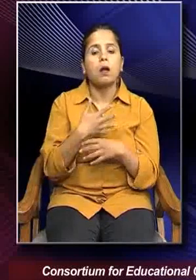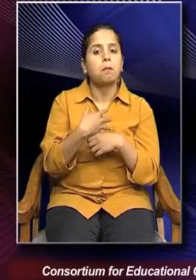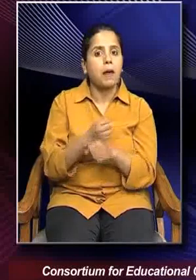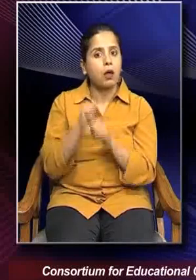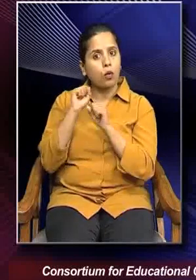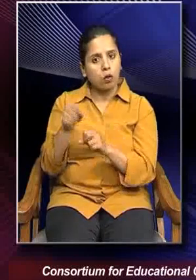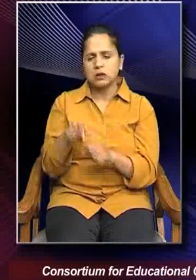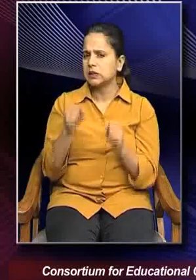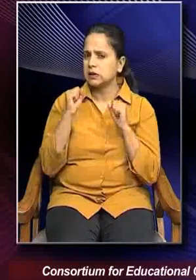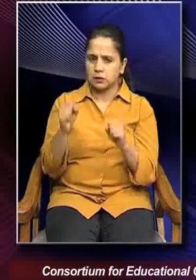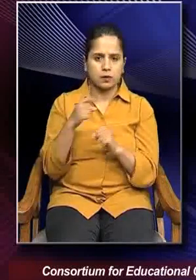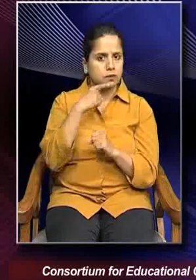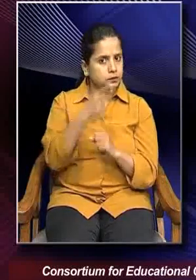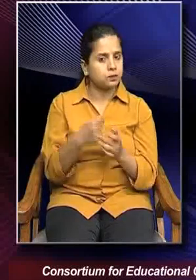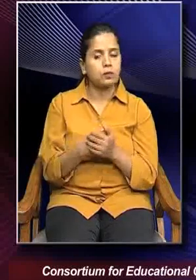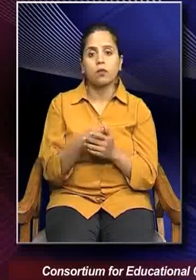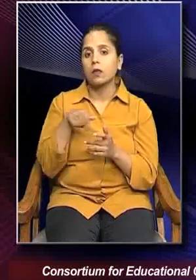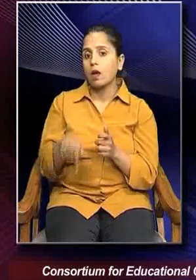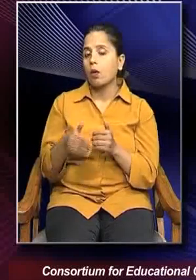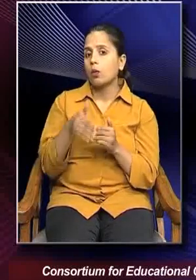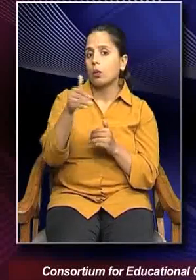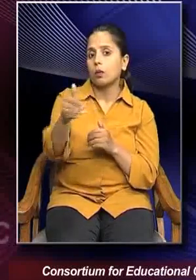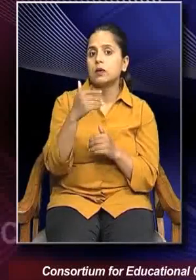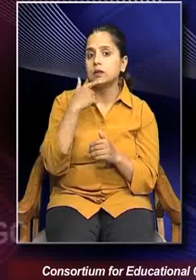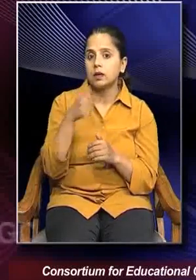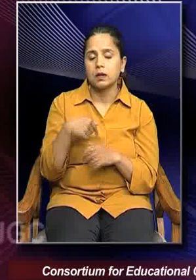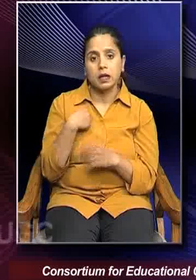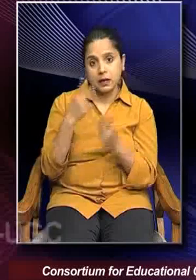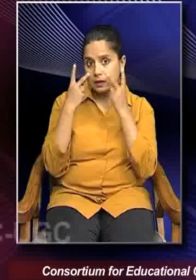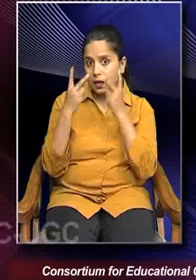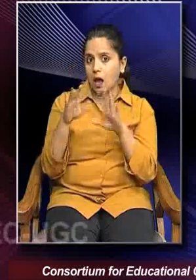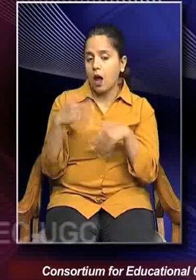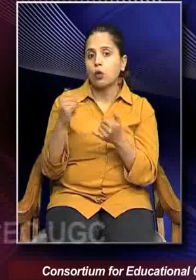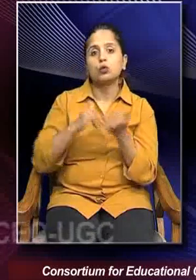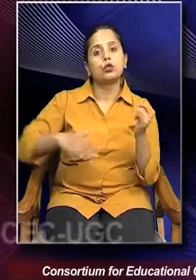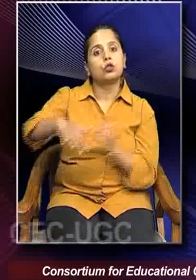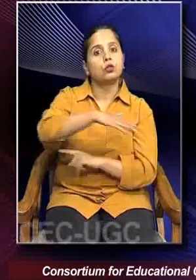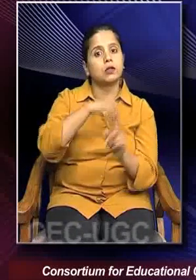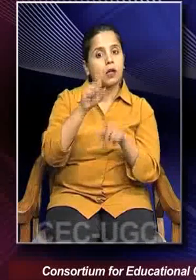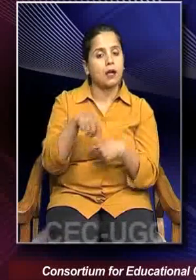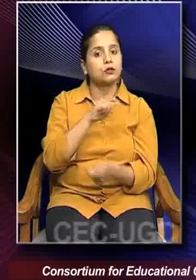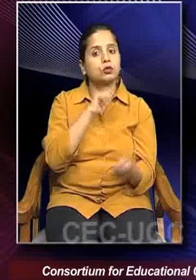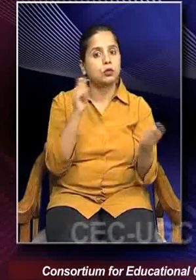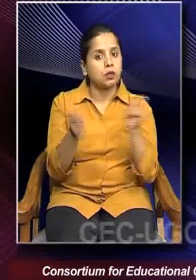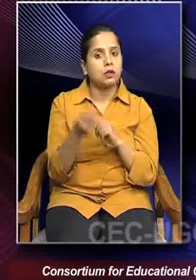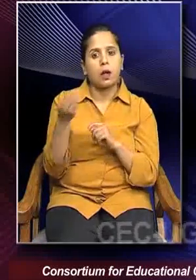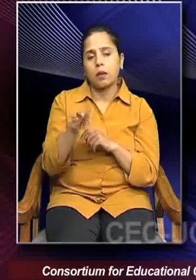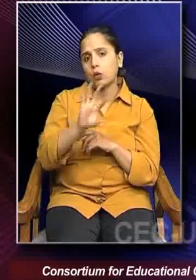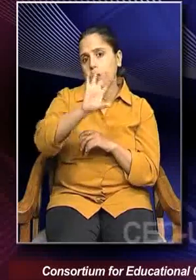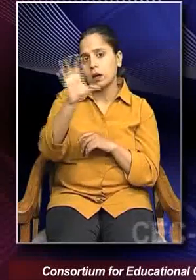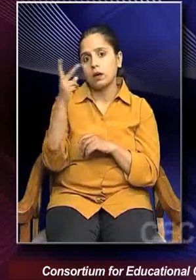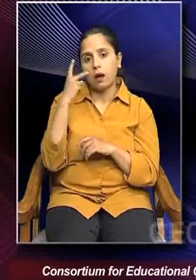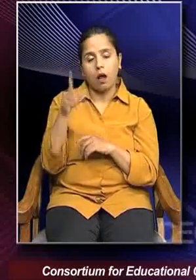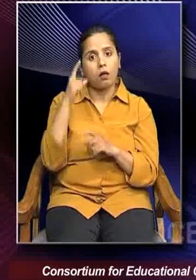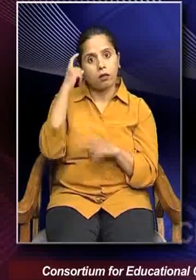different. Now, in order to see that how situation can change in some of these countries where